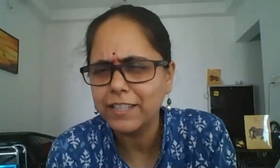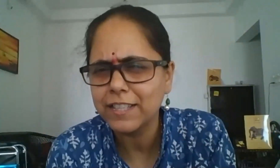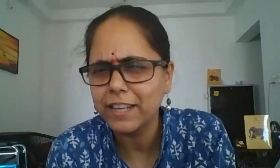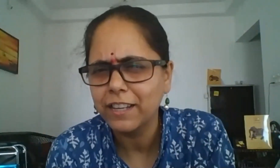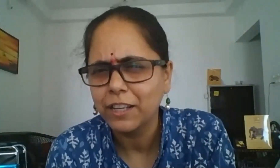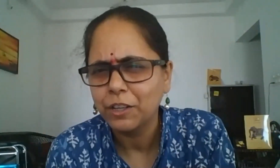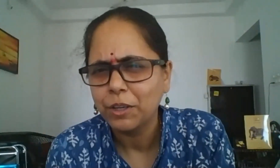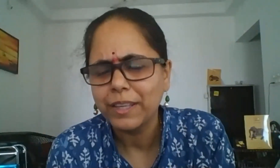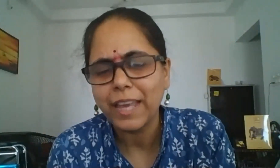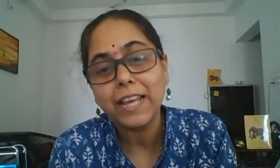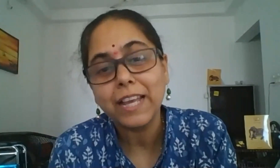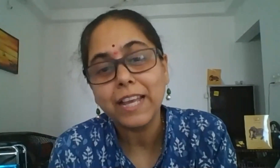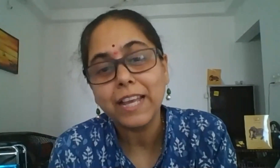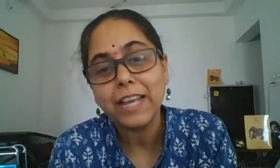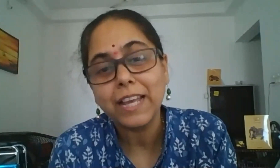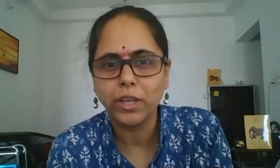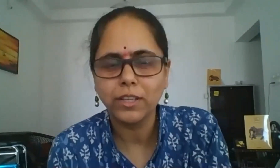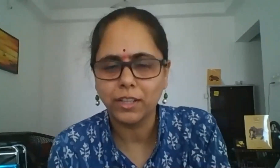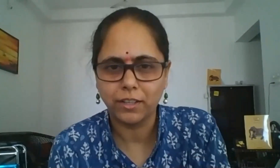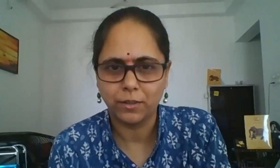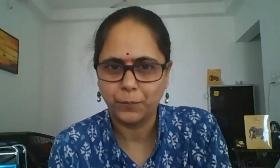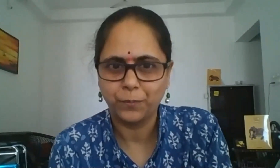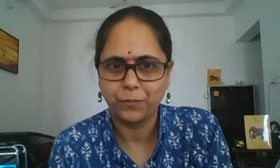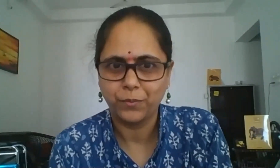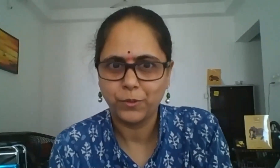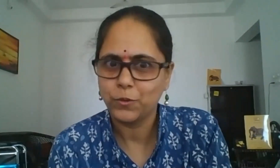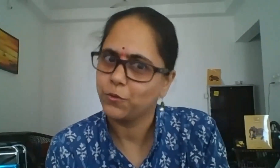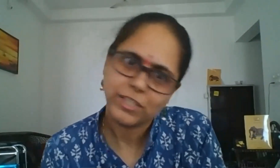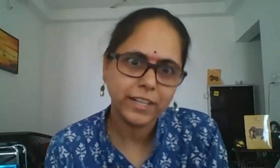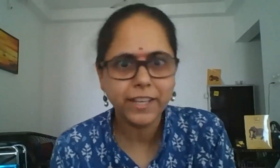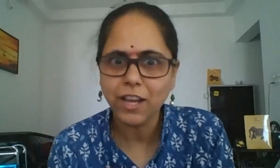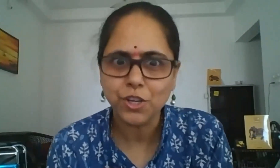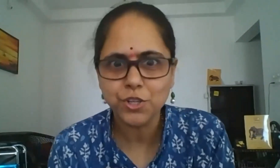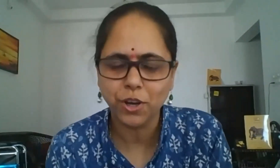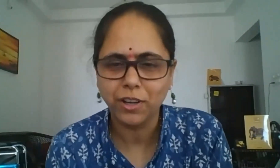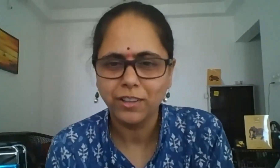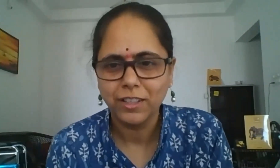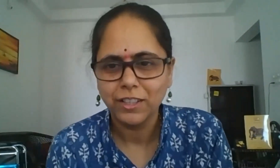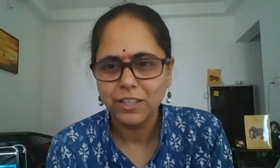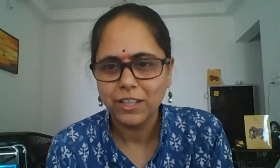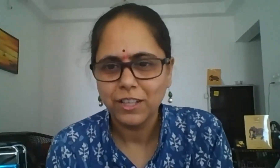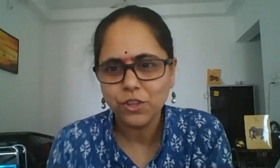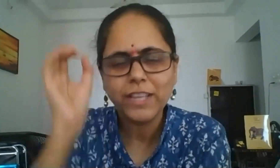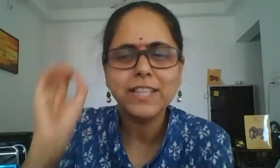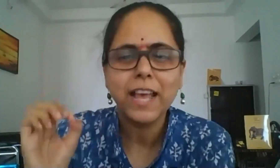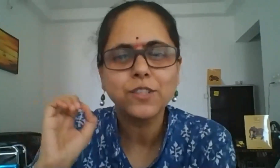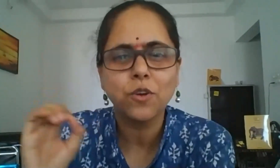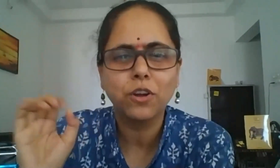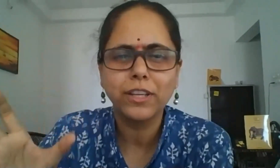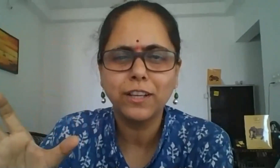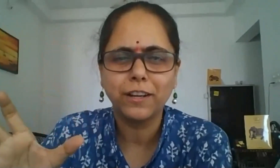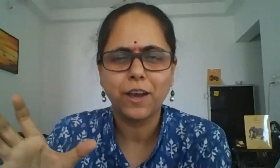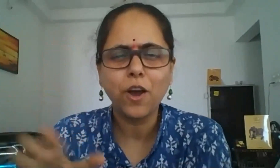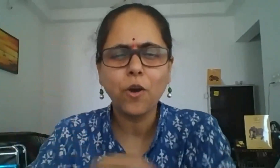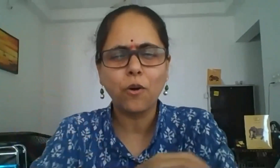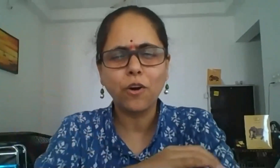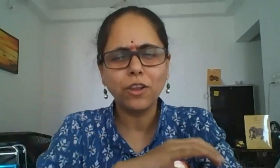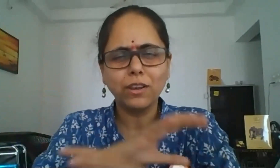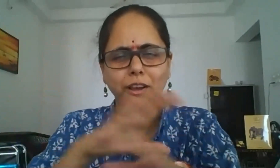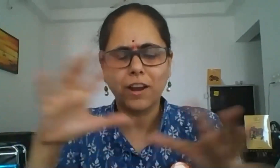said, "Can I sing a song in Kannada?" So we said, "Yeah, sure." So he sang song in Kannada. All